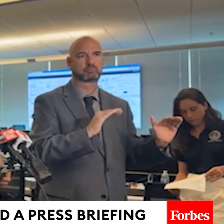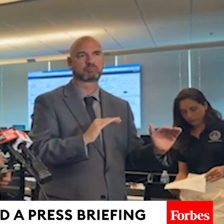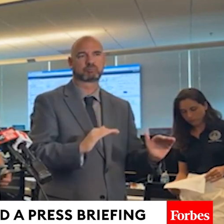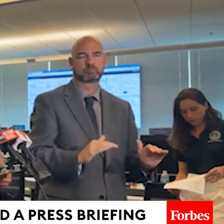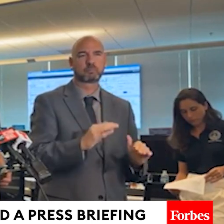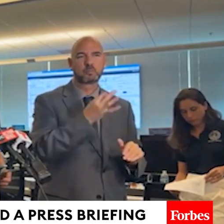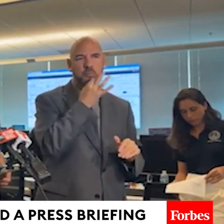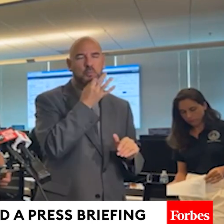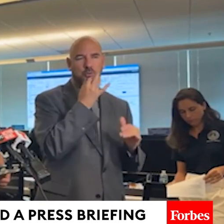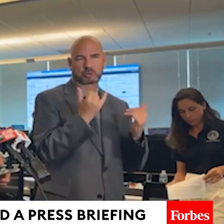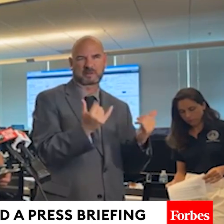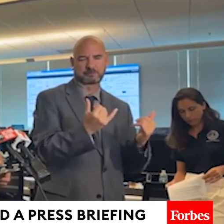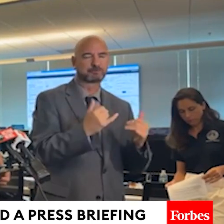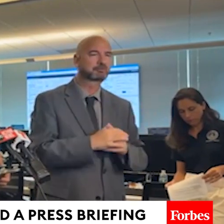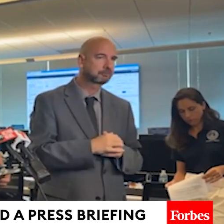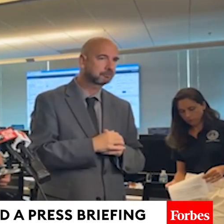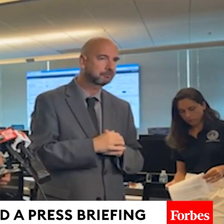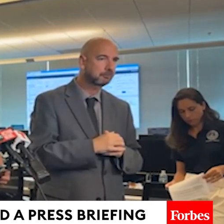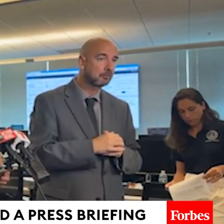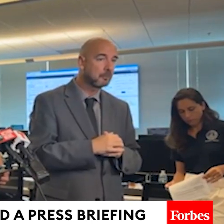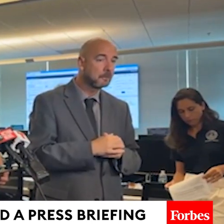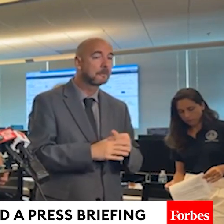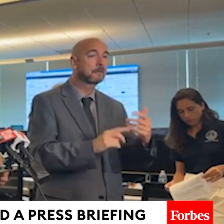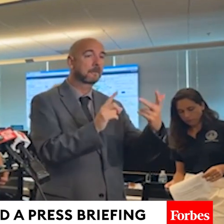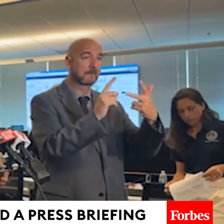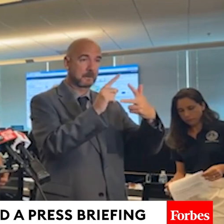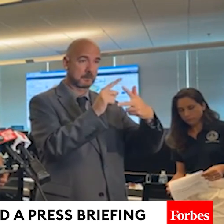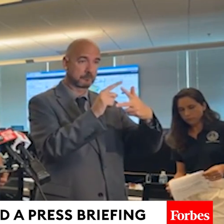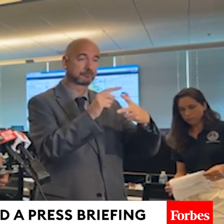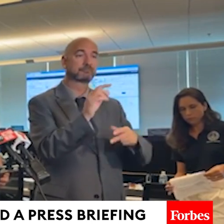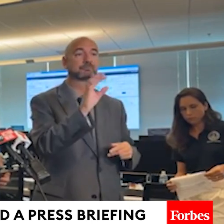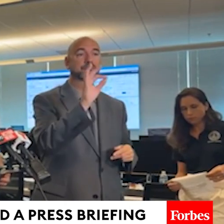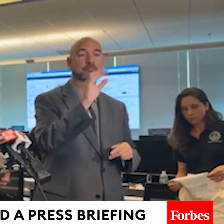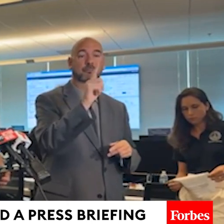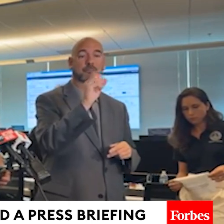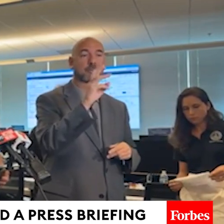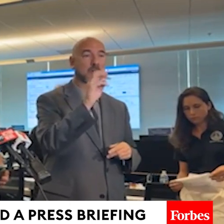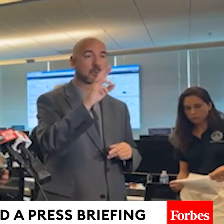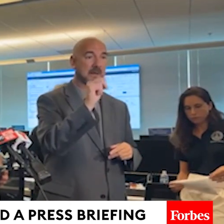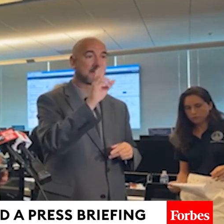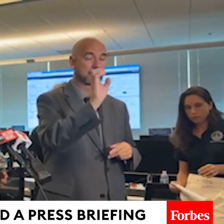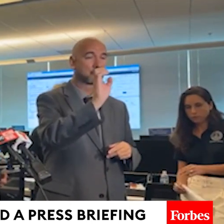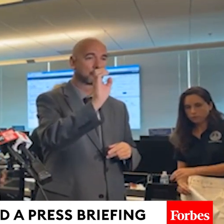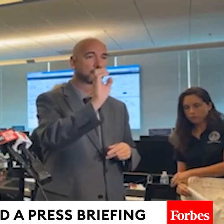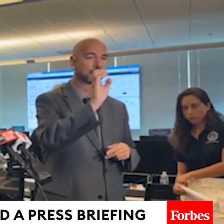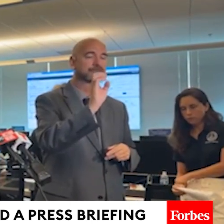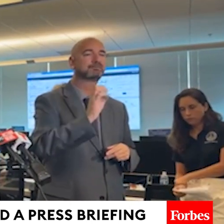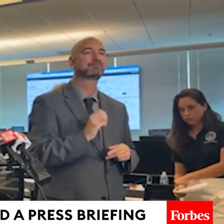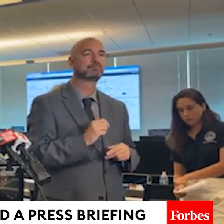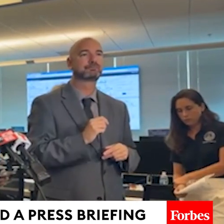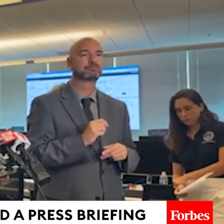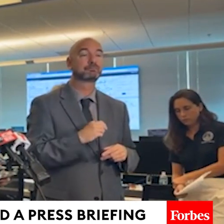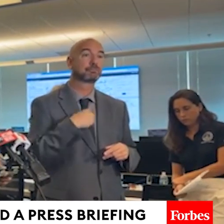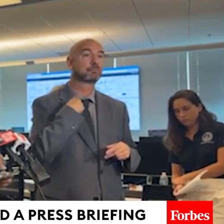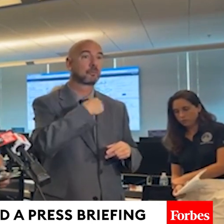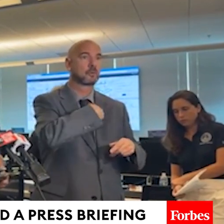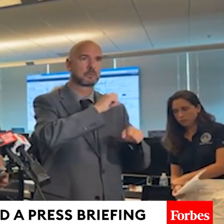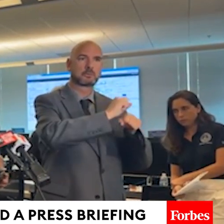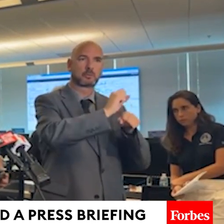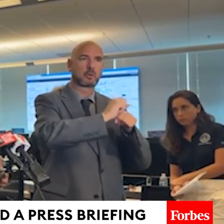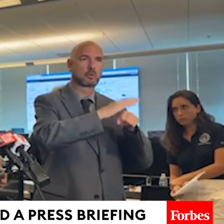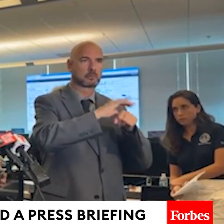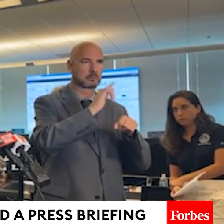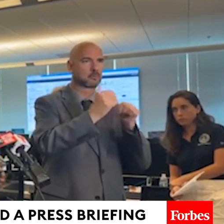day. On Fowler Avenue, there are a couple of things we're doing. One is we're working with the